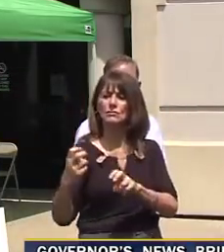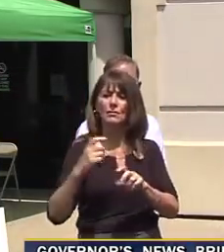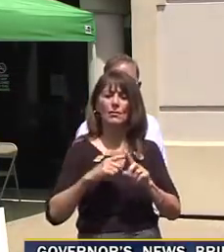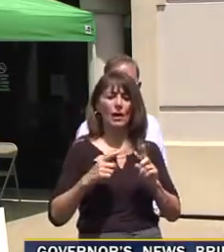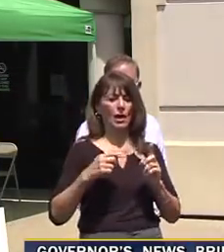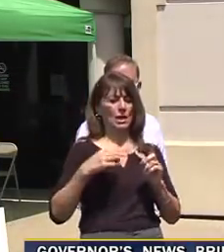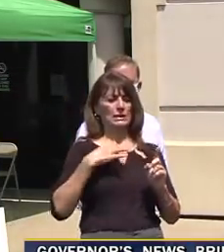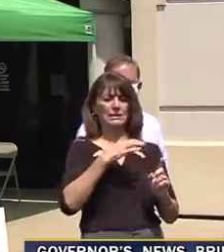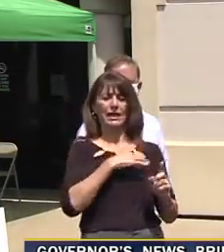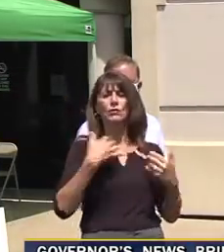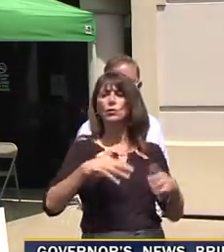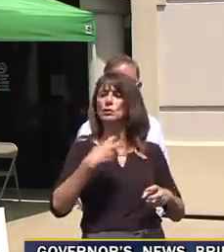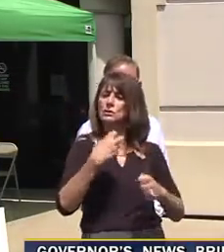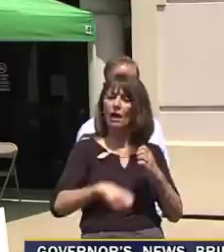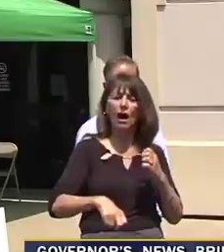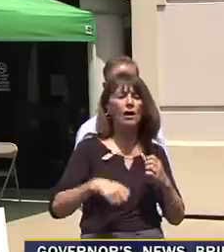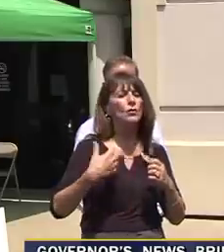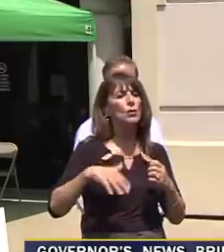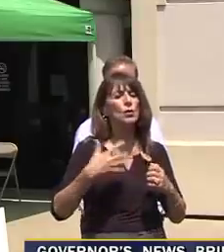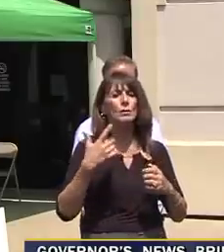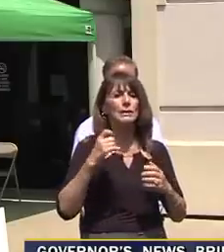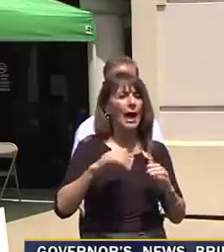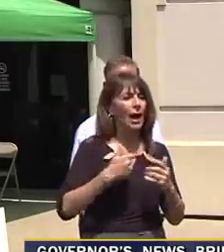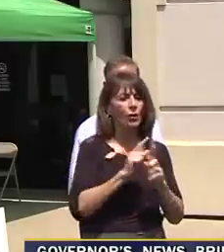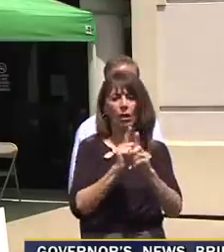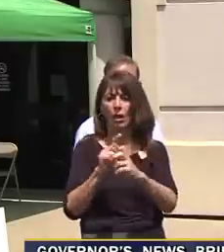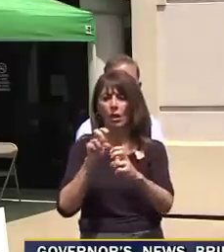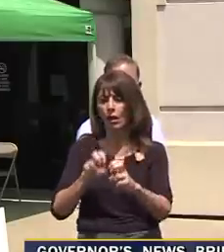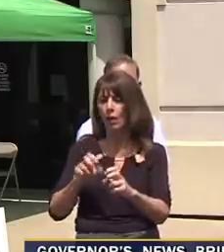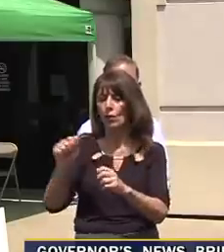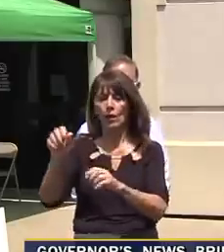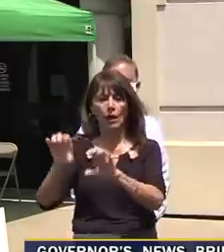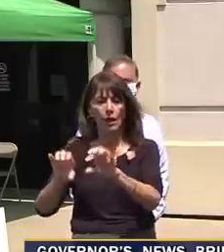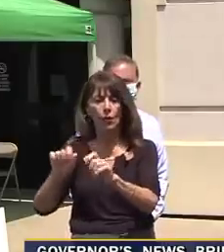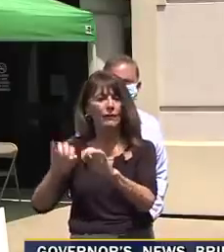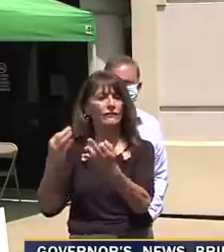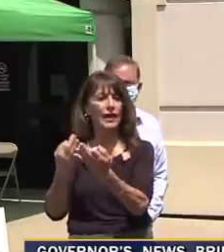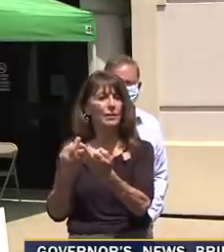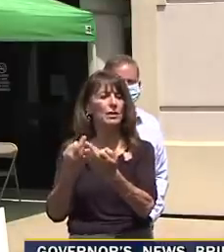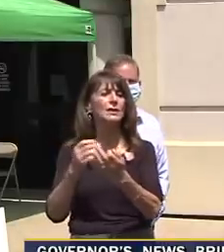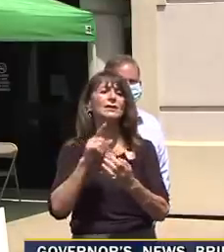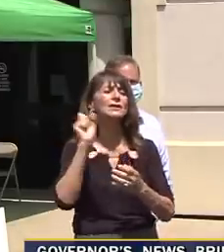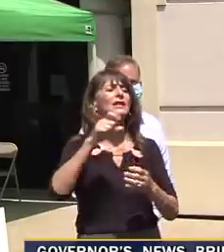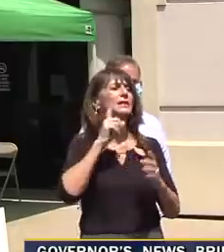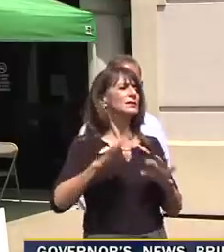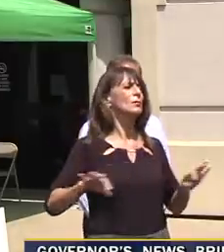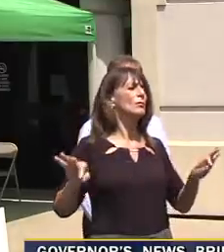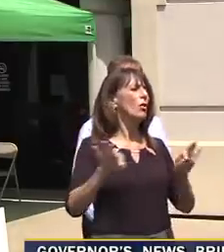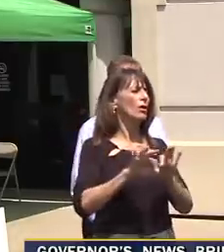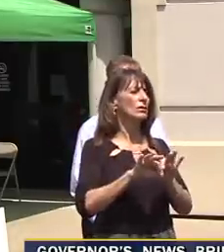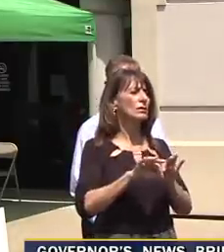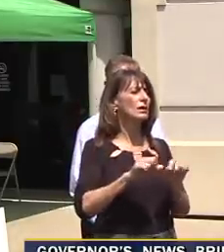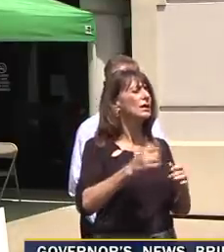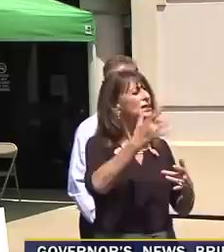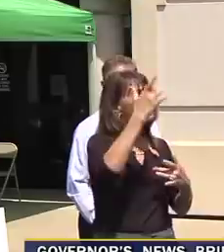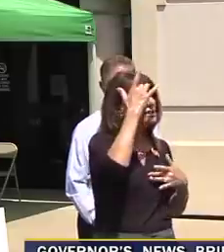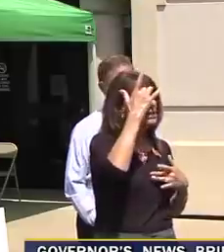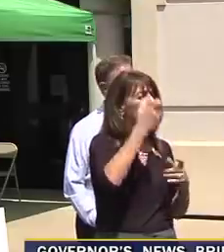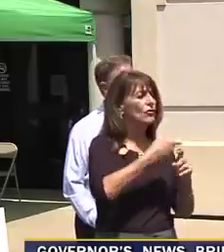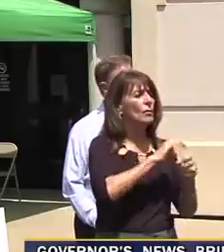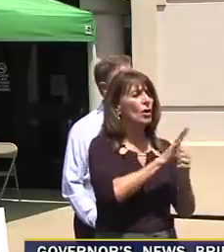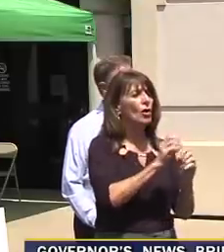time to do that. Some of them haven't gotten there yet, but we're working with them, trying to make sure that that's happening. It's critically important. You can be sick from COVID. You can also